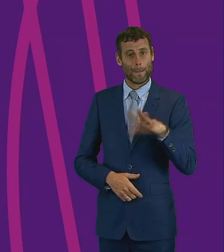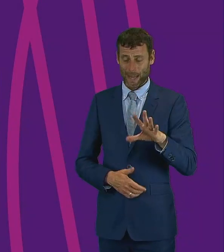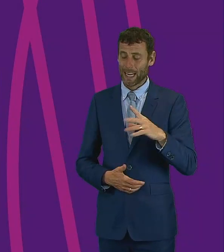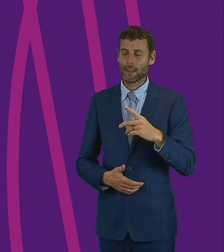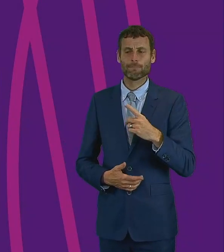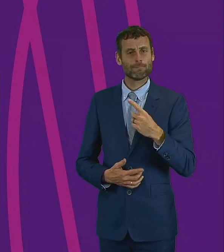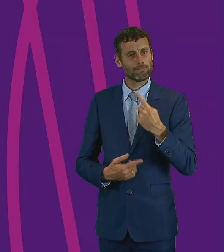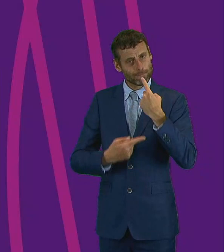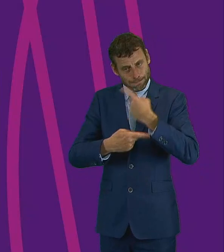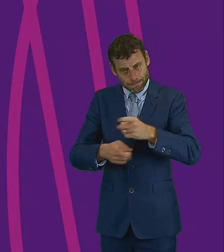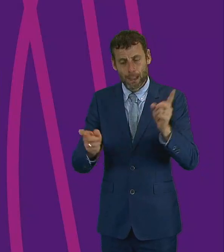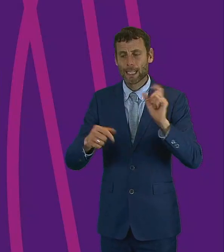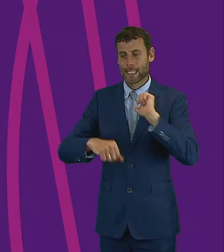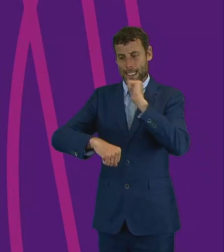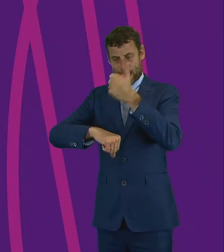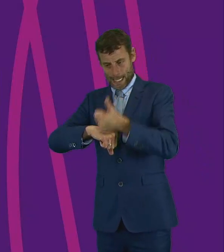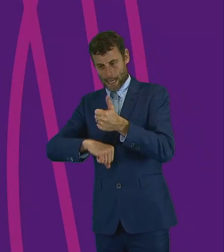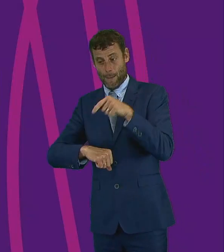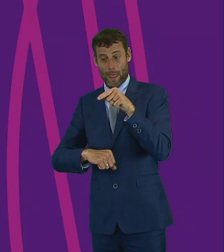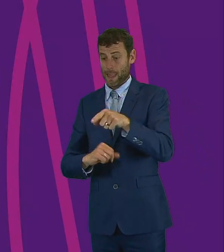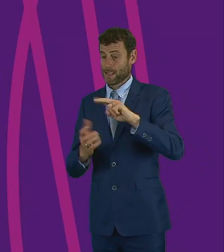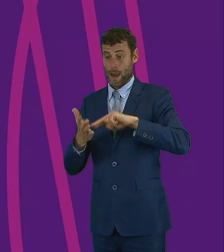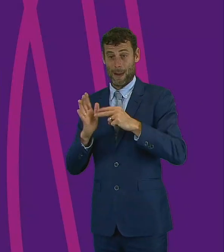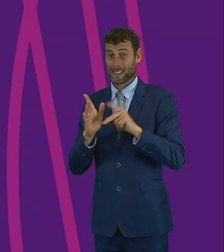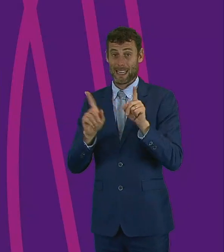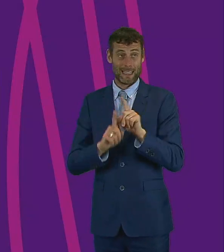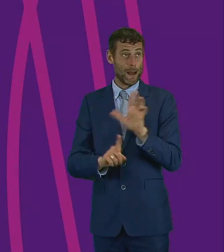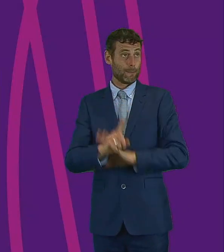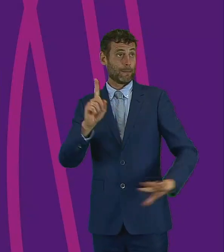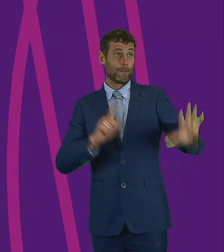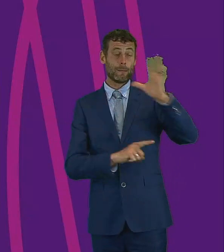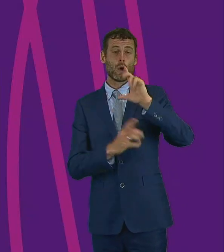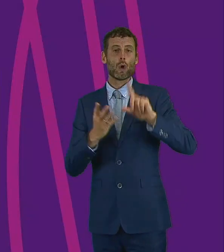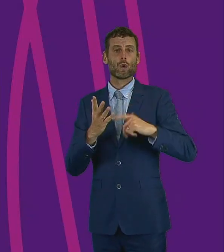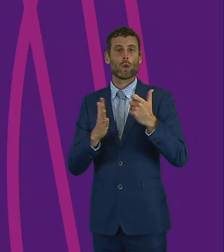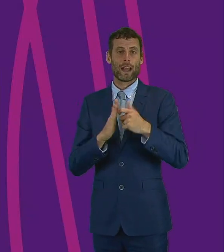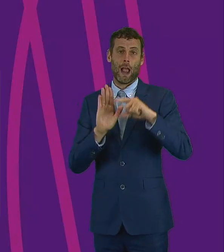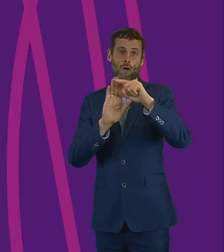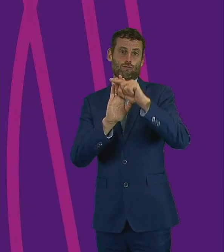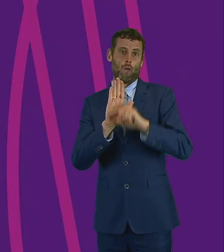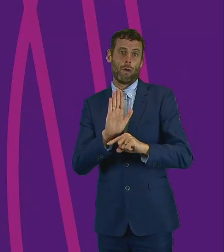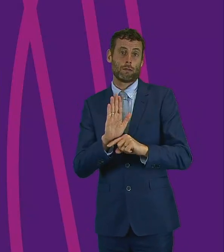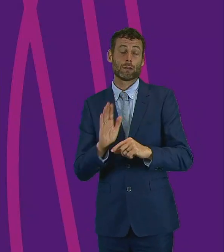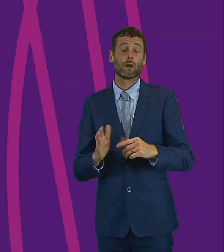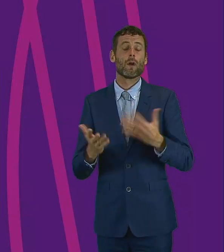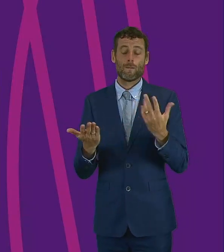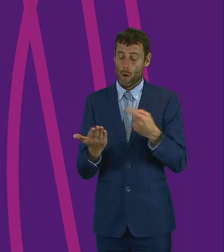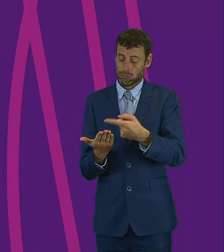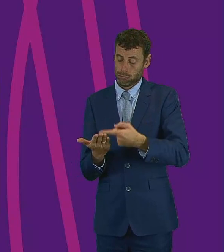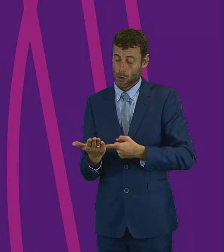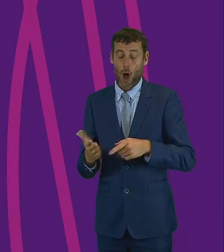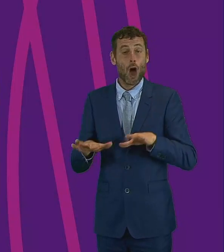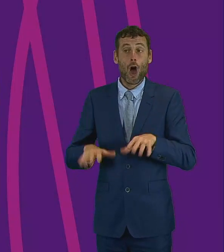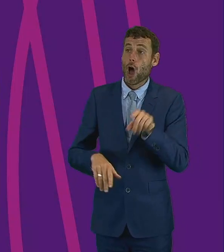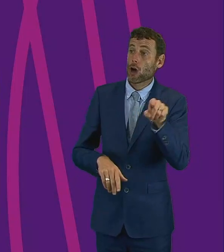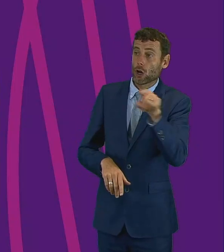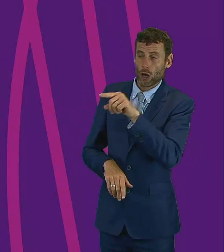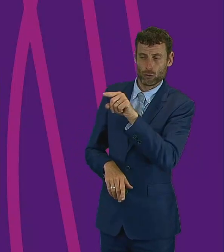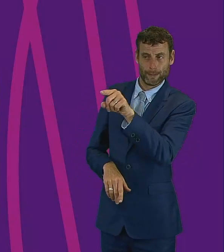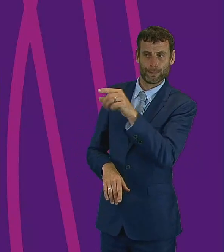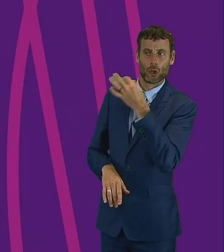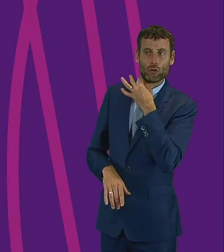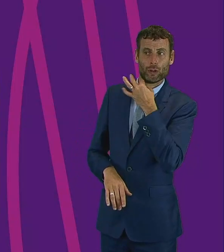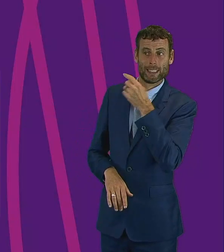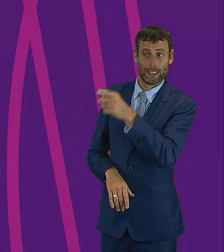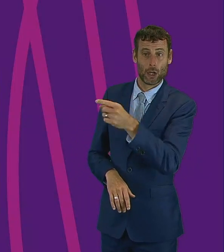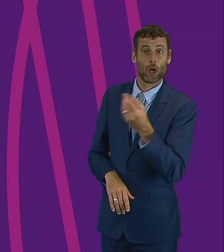these are arrangements that are in place across the UK, regulations for countries where we think there is a particular risk. Greece,